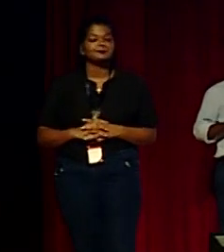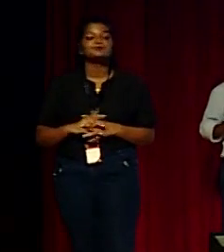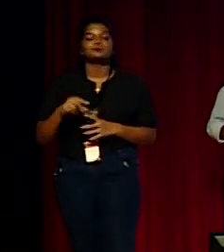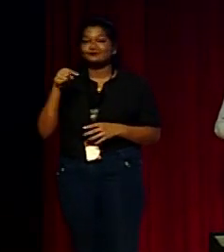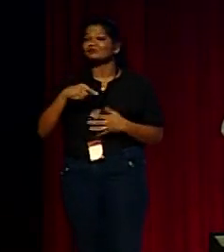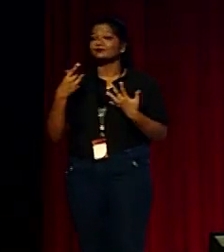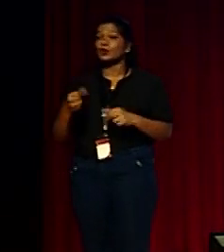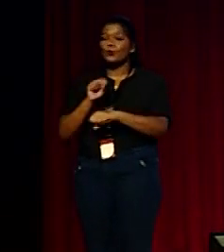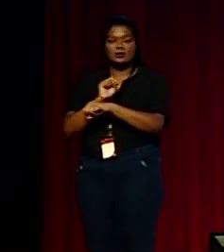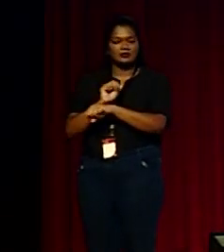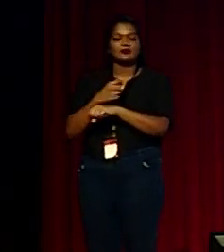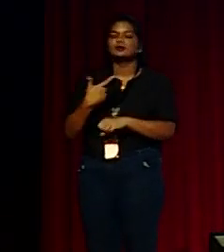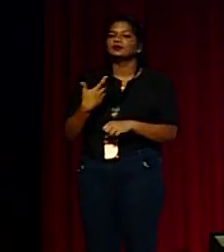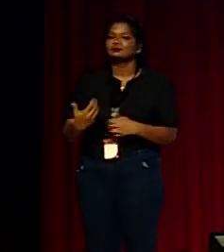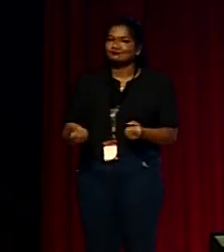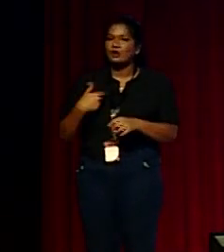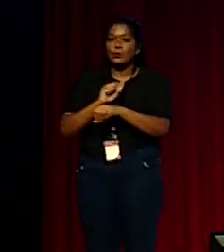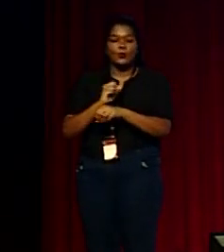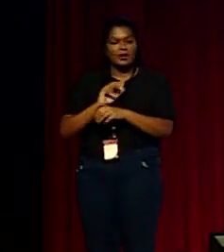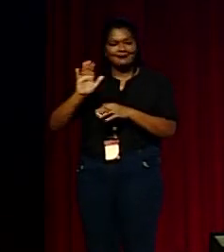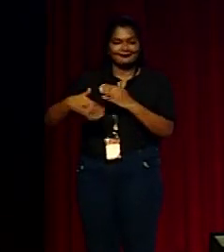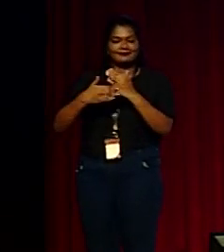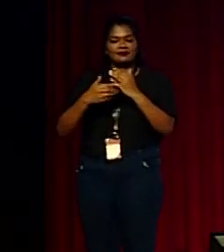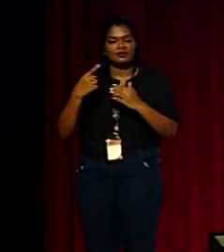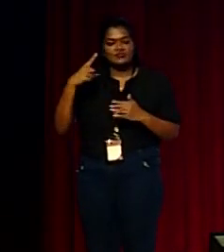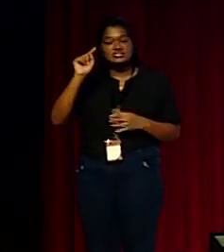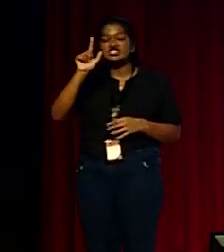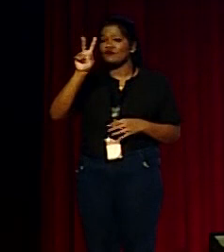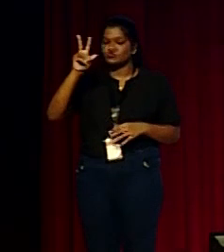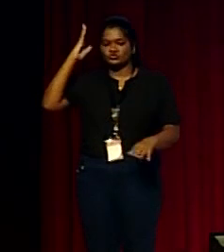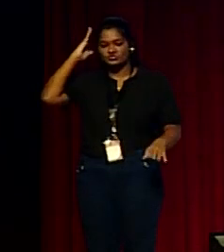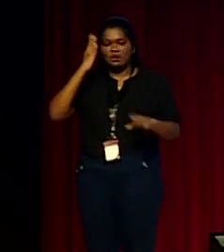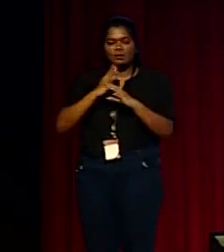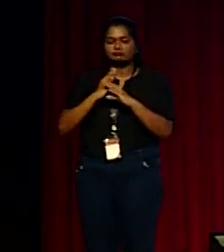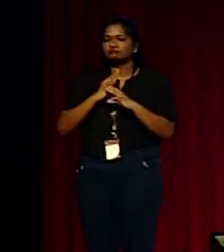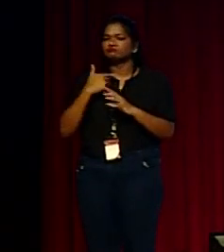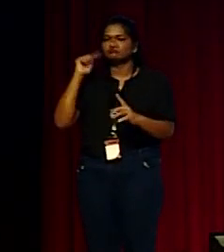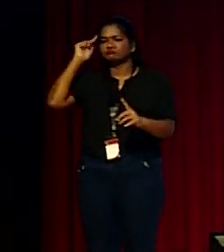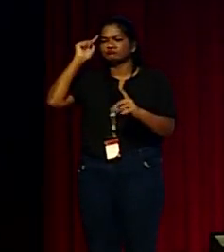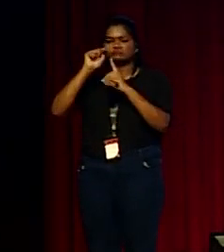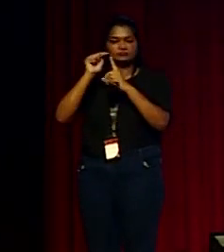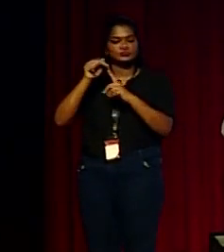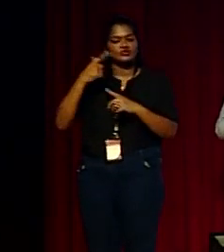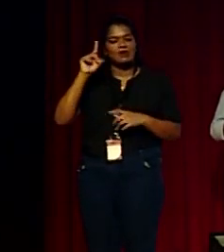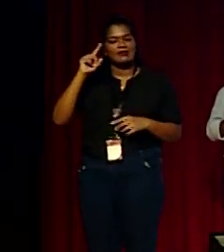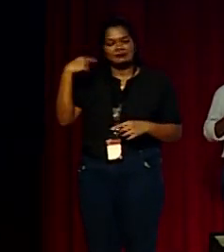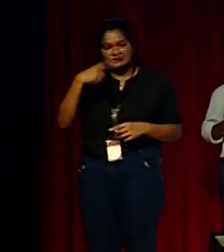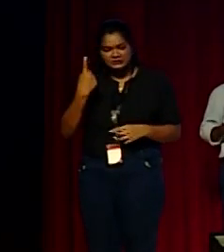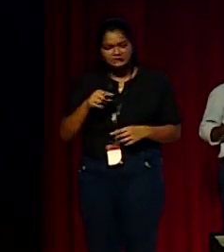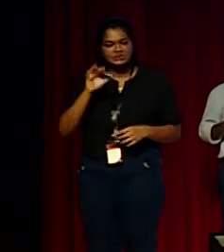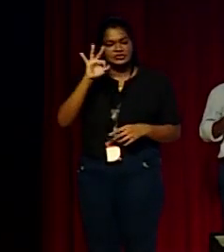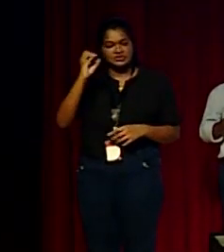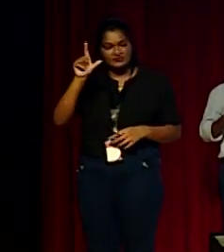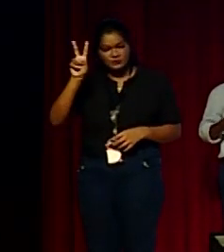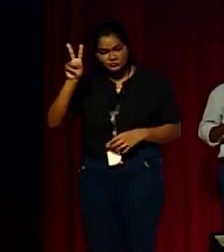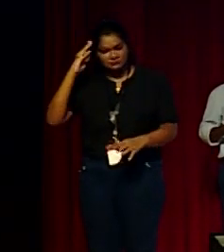So in this work, we equipped 72 targets where 26 letters, 10 digits, space, 6 suggested